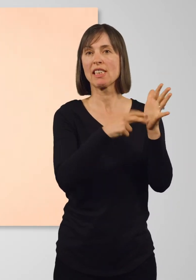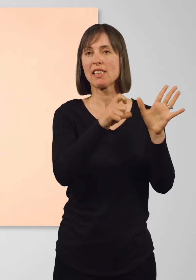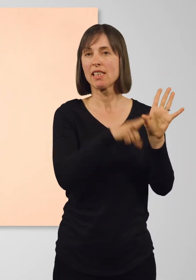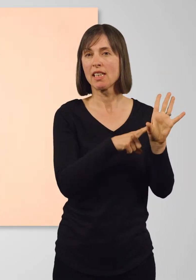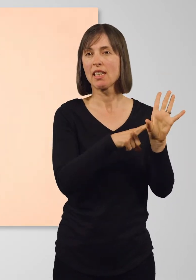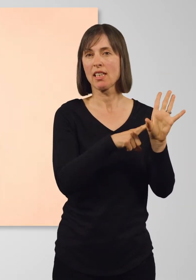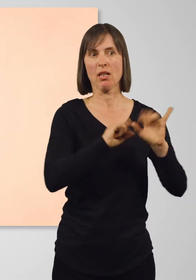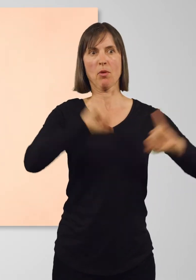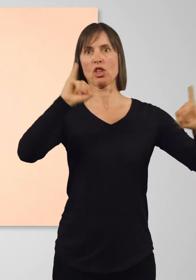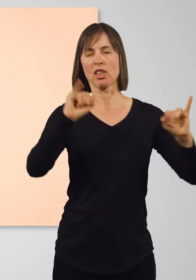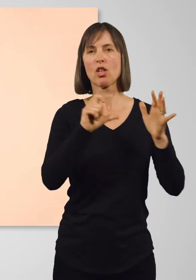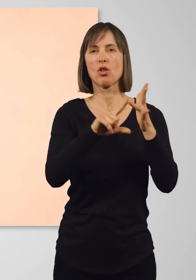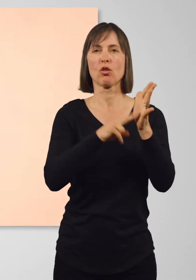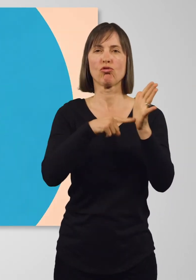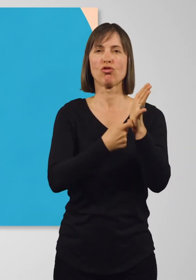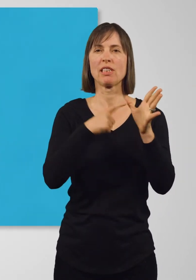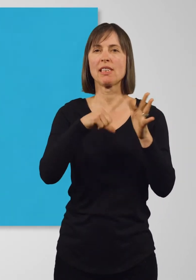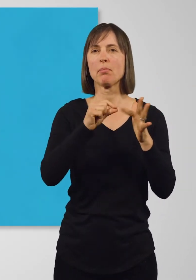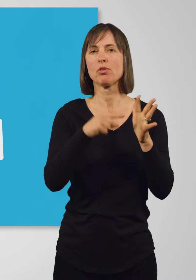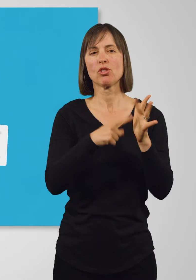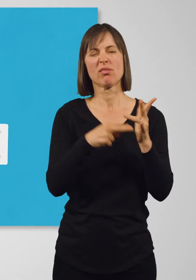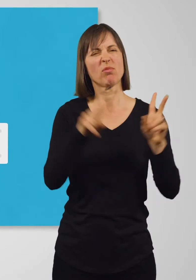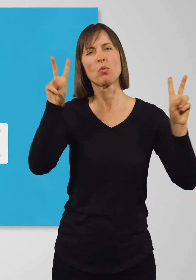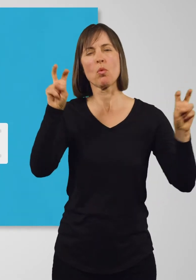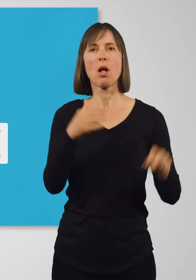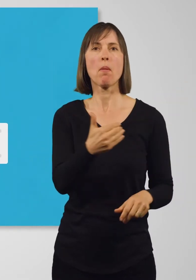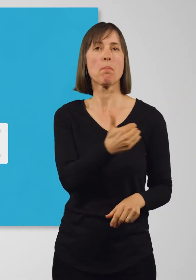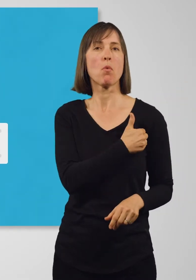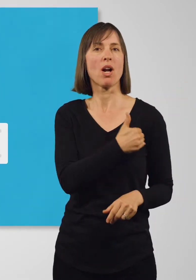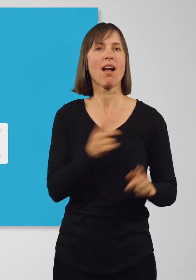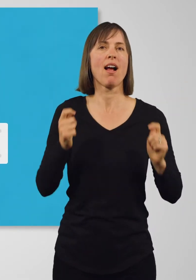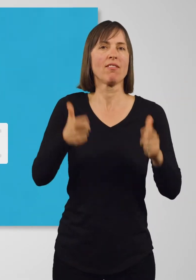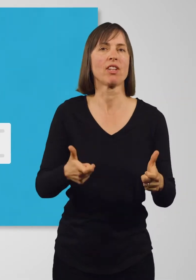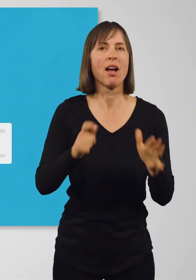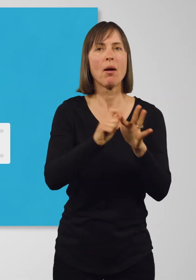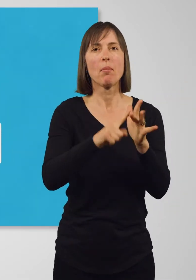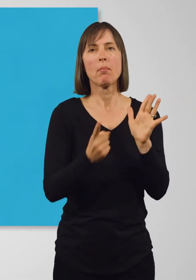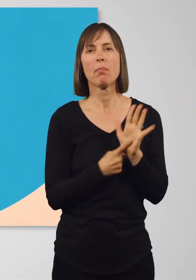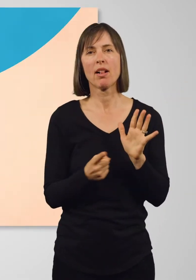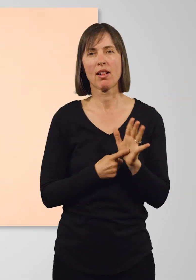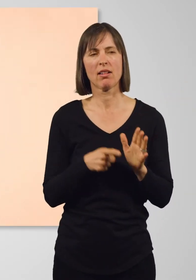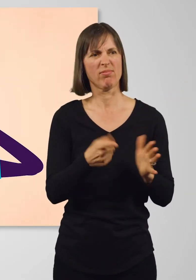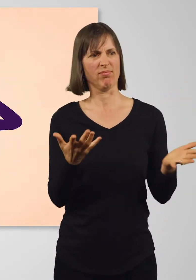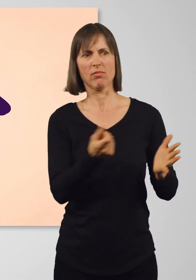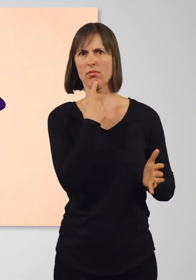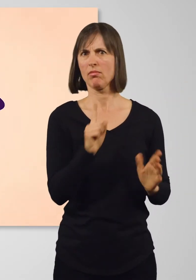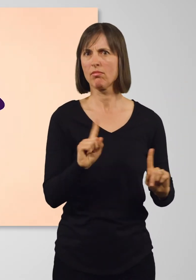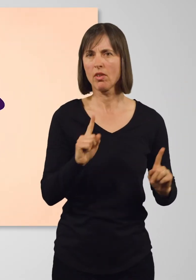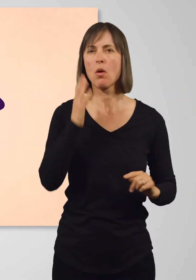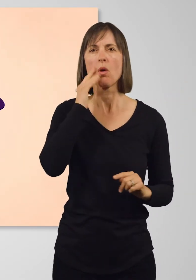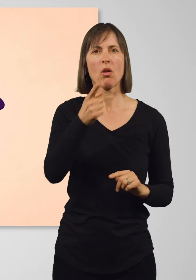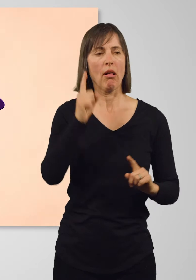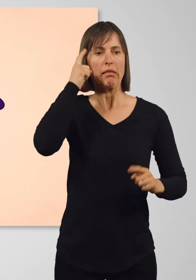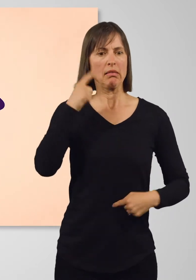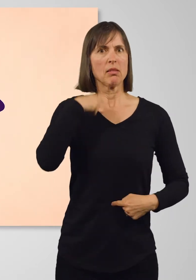Emergency contraception. Emergency contraception, sometimes referred to as the morning after pill, is used when you're worried you might